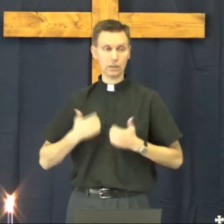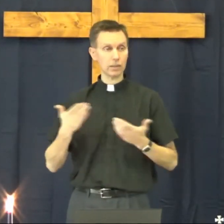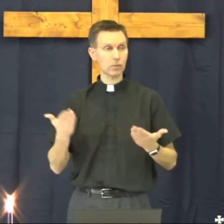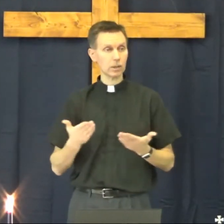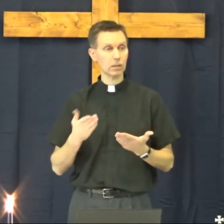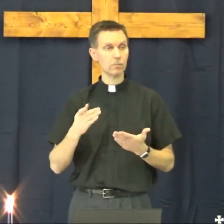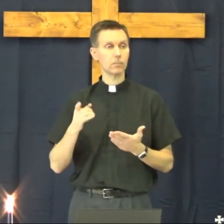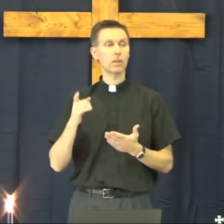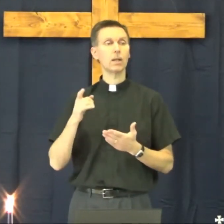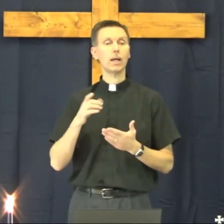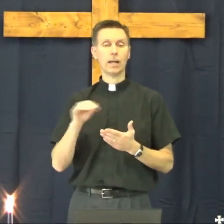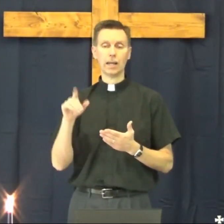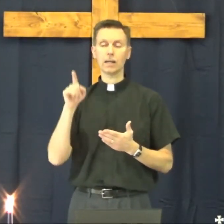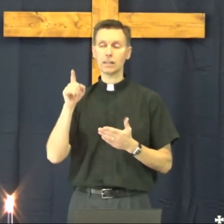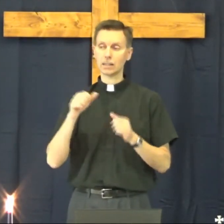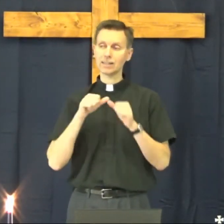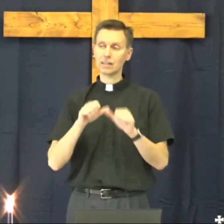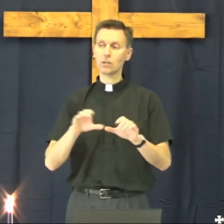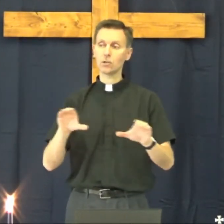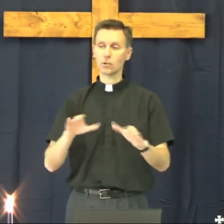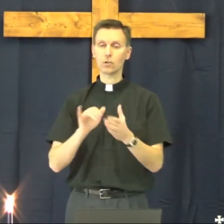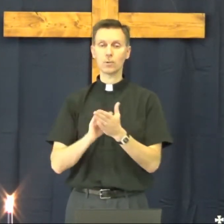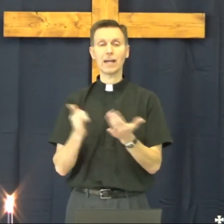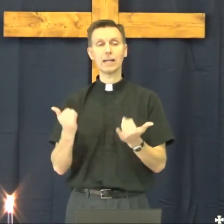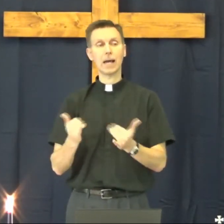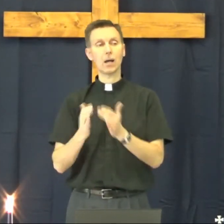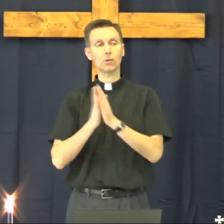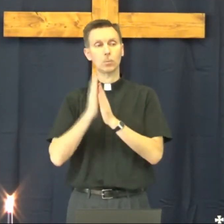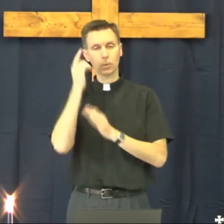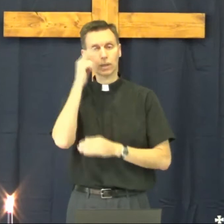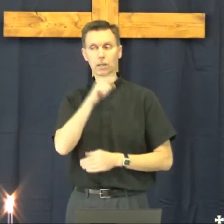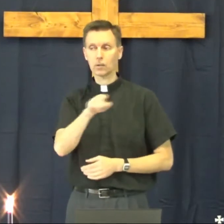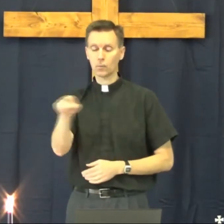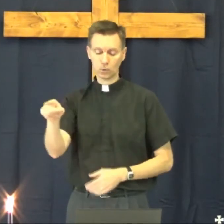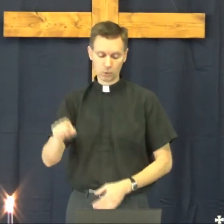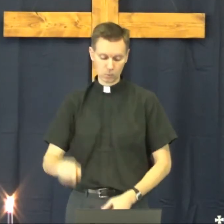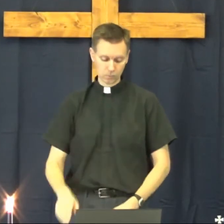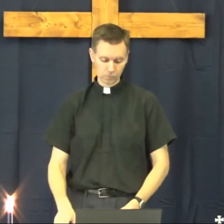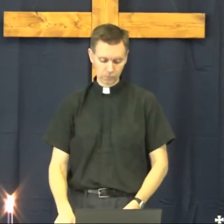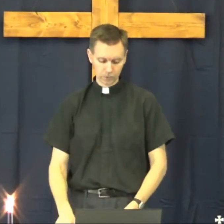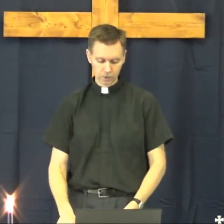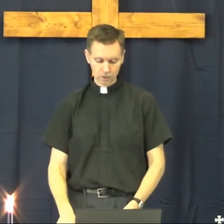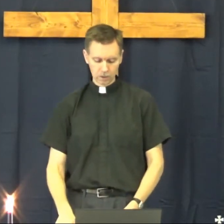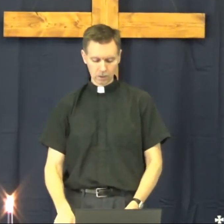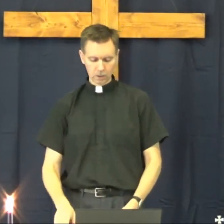lived here, and he continues to do that now to pray for you.